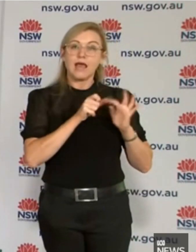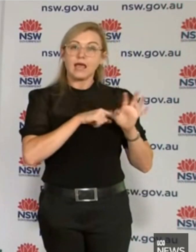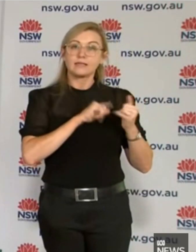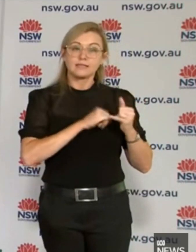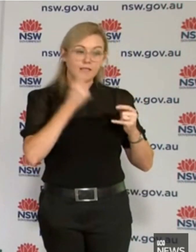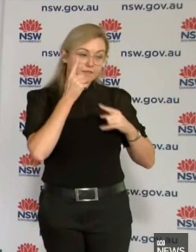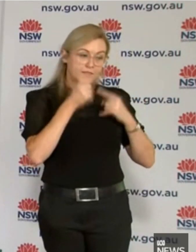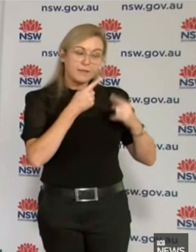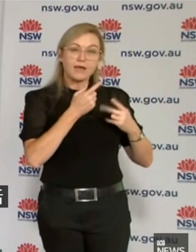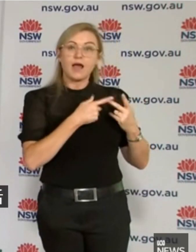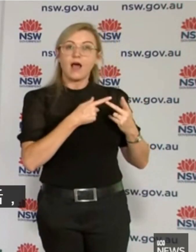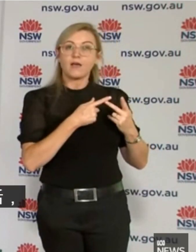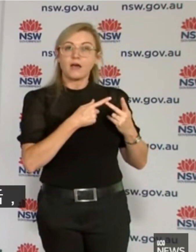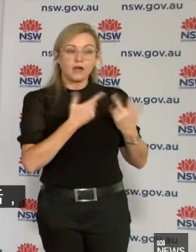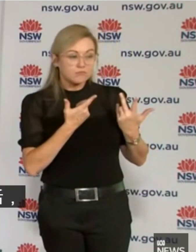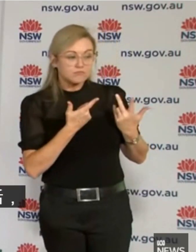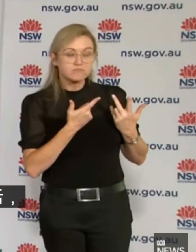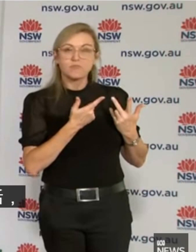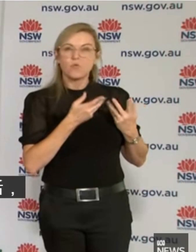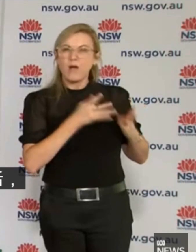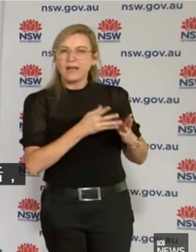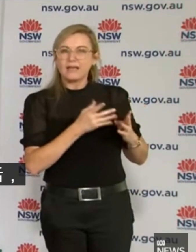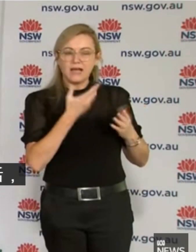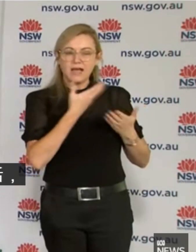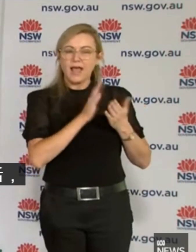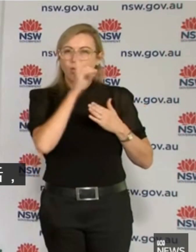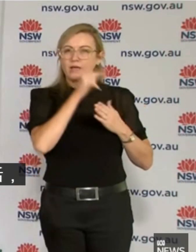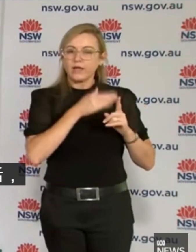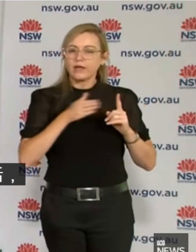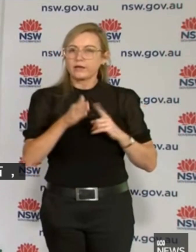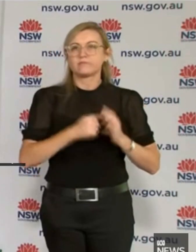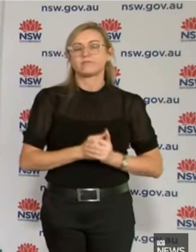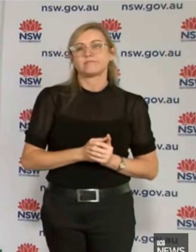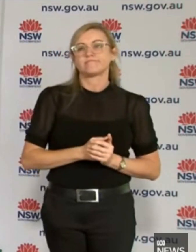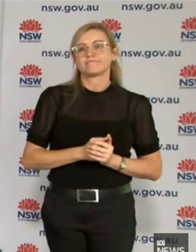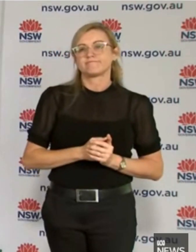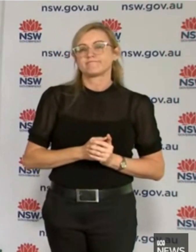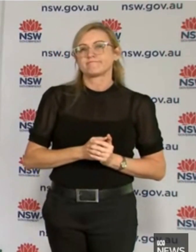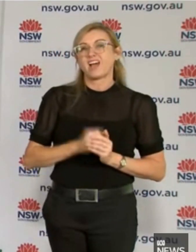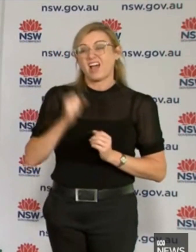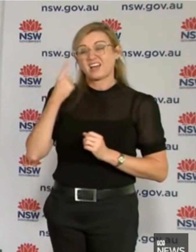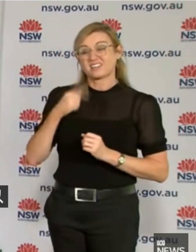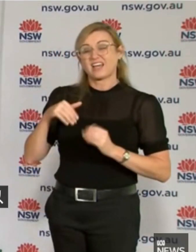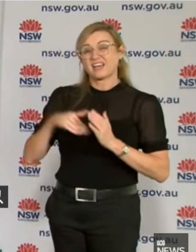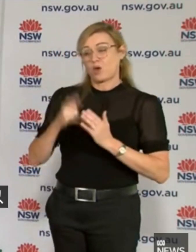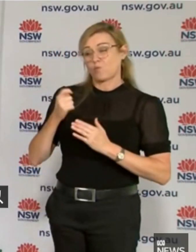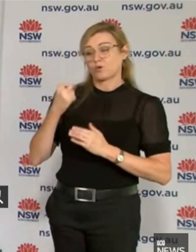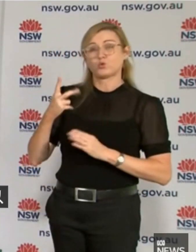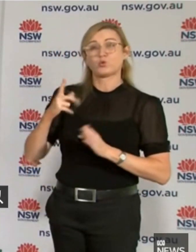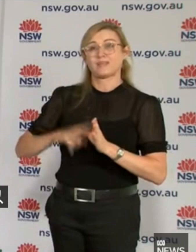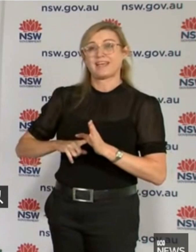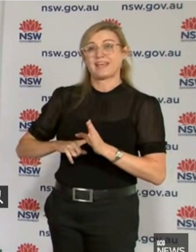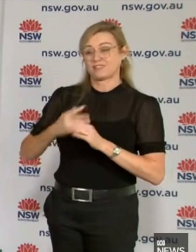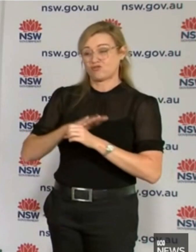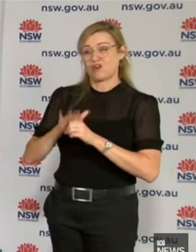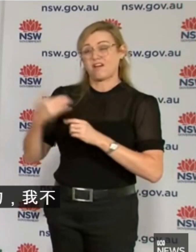After almost 2 years of a pandemic, I would excuse anybody for being a little cautious and careful. So I'm not going to be critical